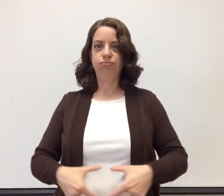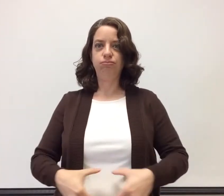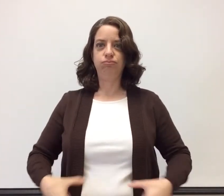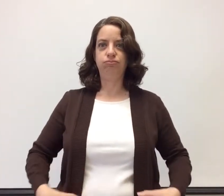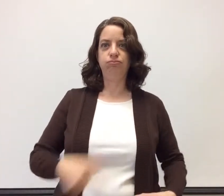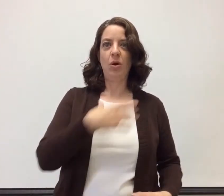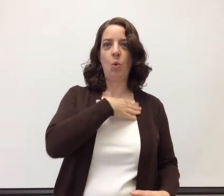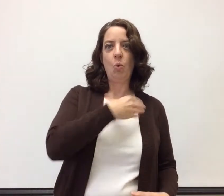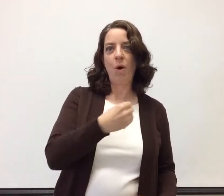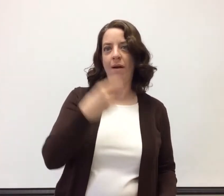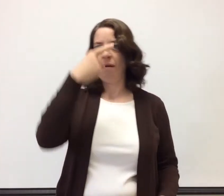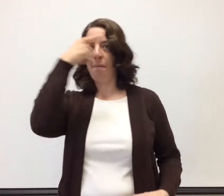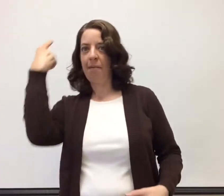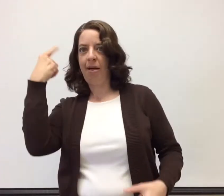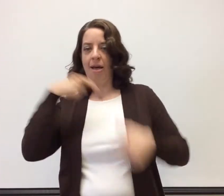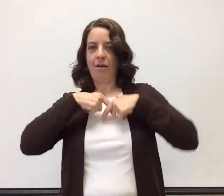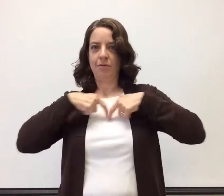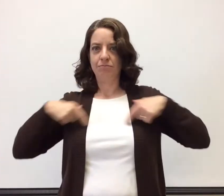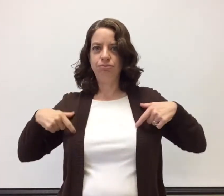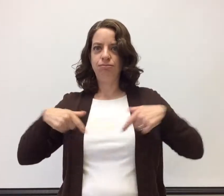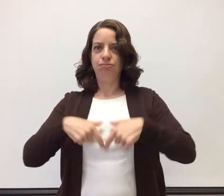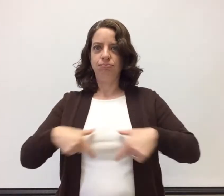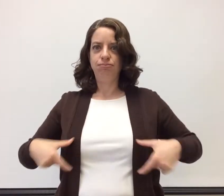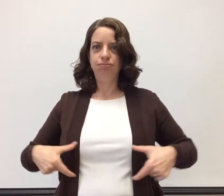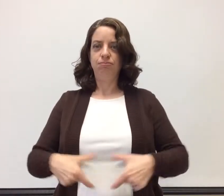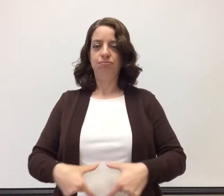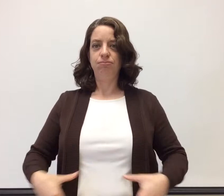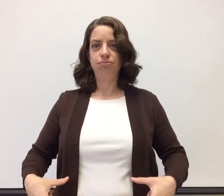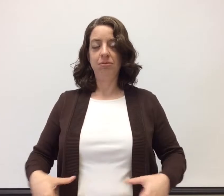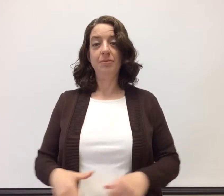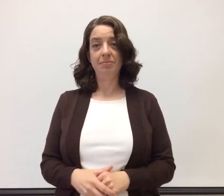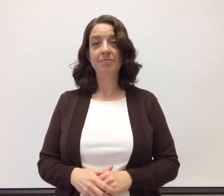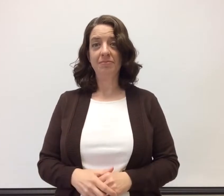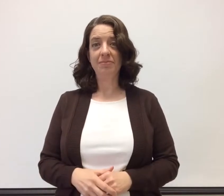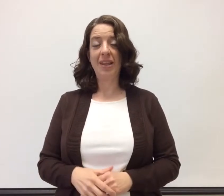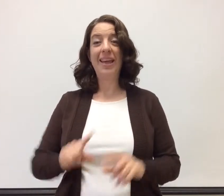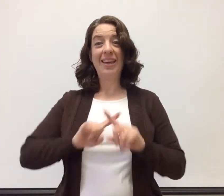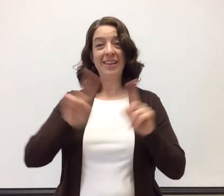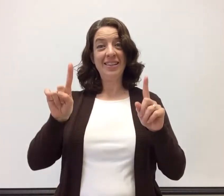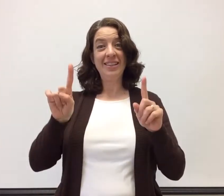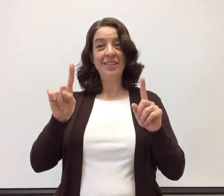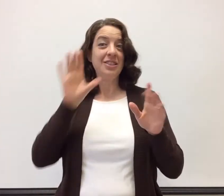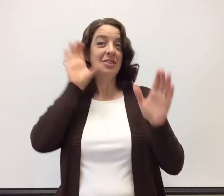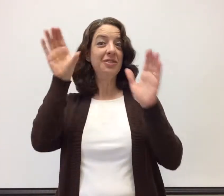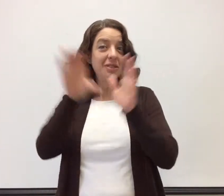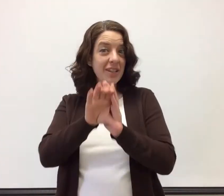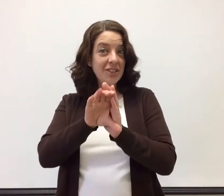shape because we have different stripes. So now they're black and white and they're great big stripes. So my hand shape changed.